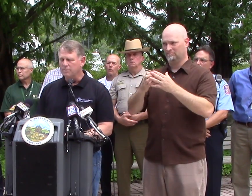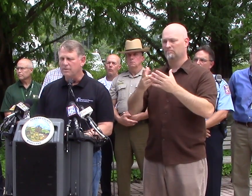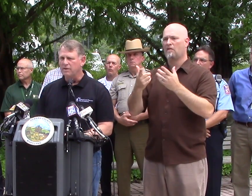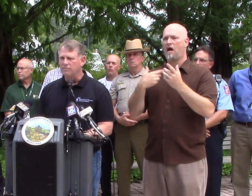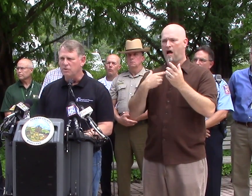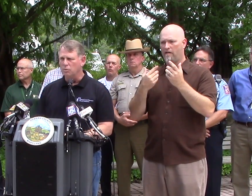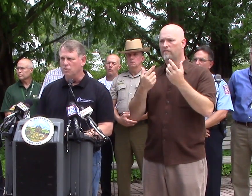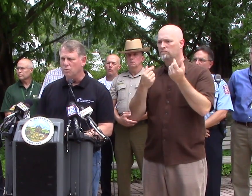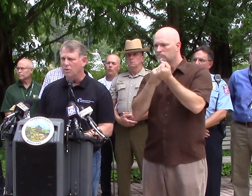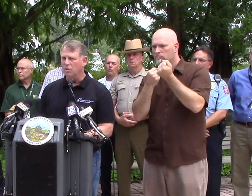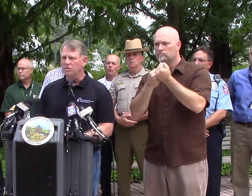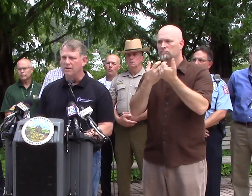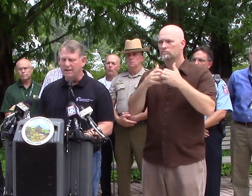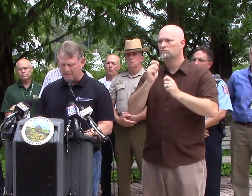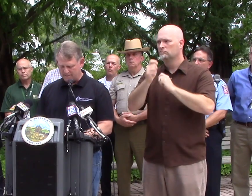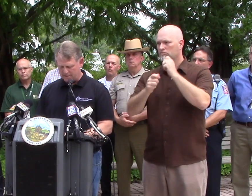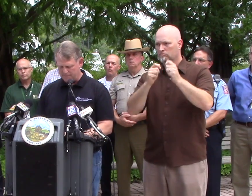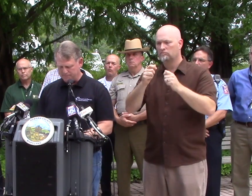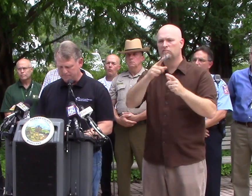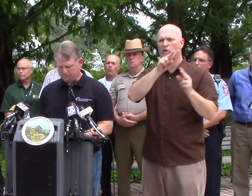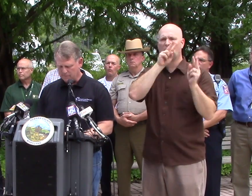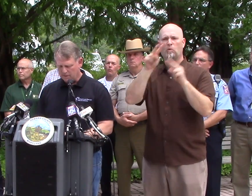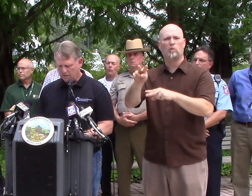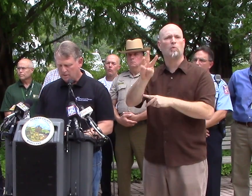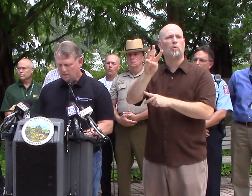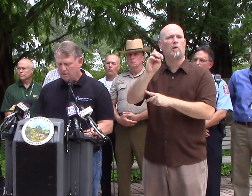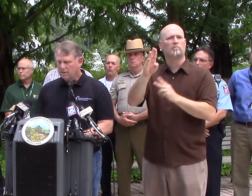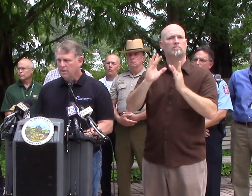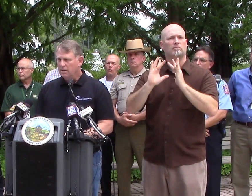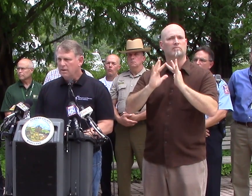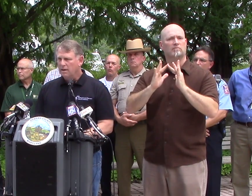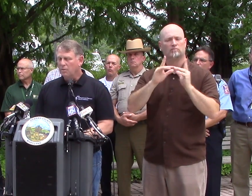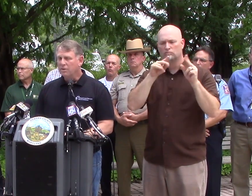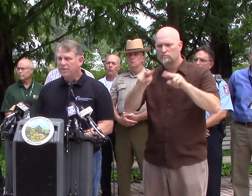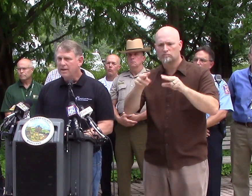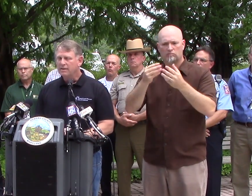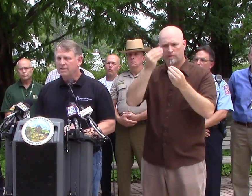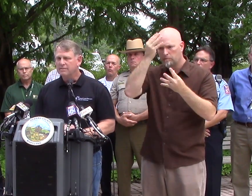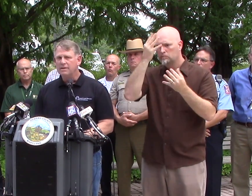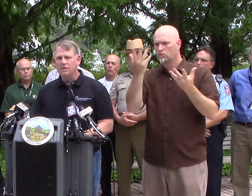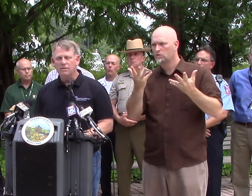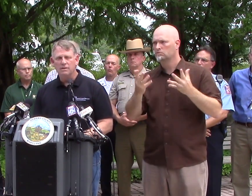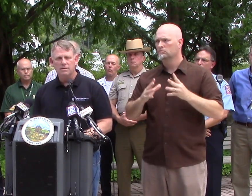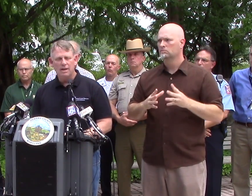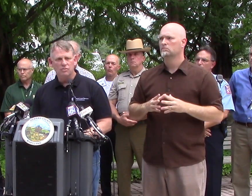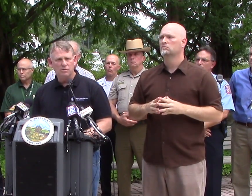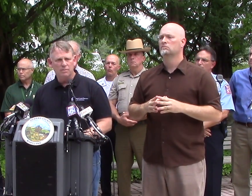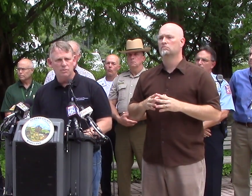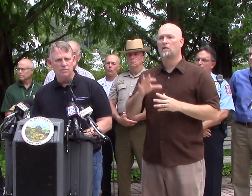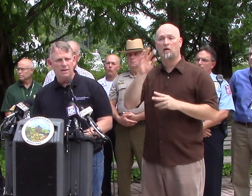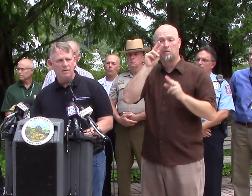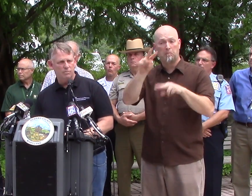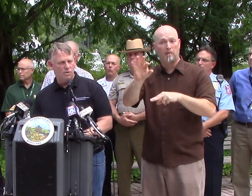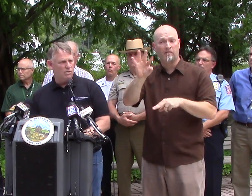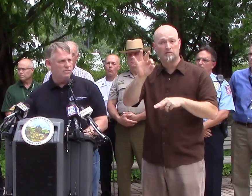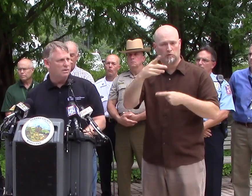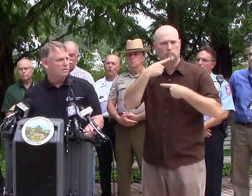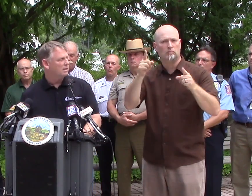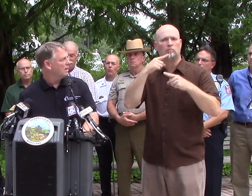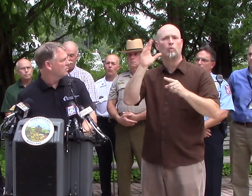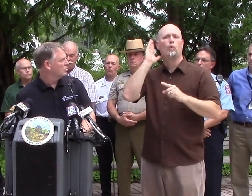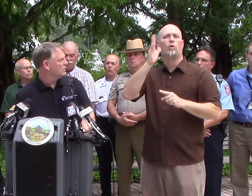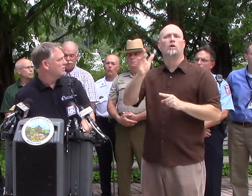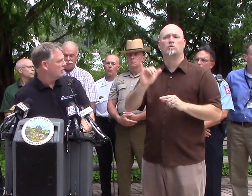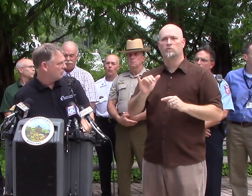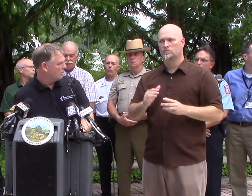on our website and Facebook as well, where you can contact them. I want to thank, I see here that Council Chairperson Calvin Ball is here